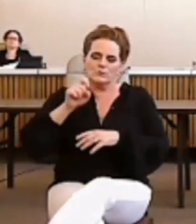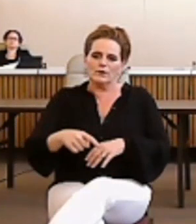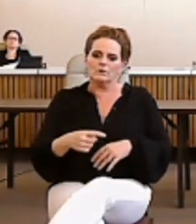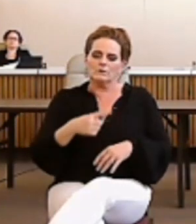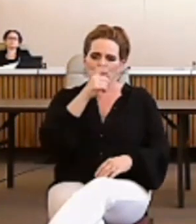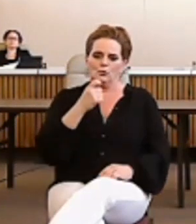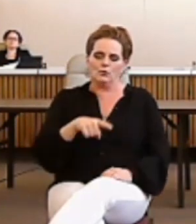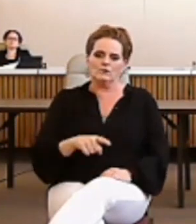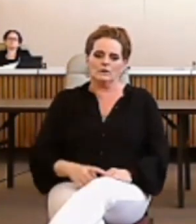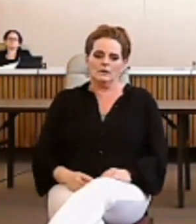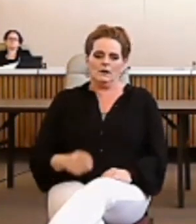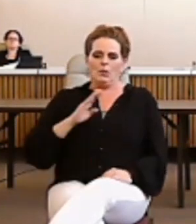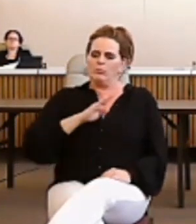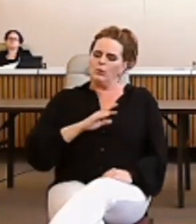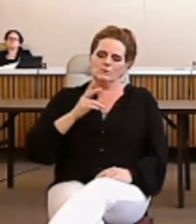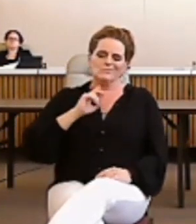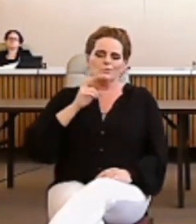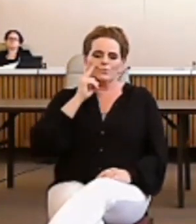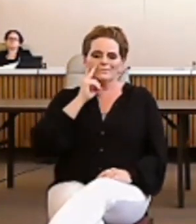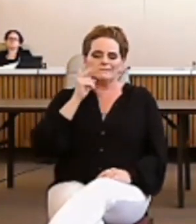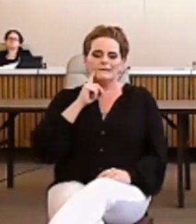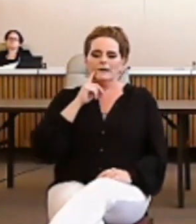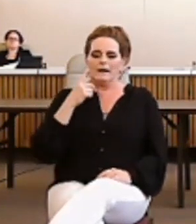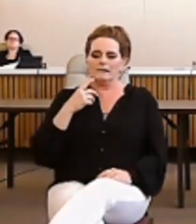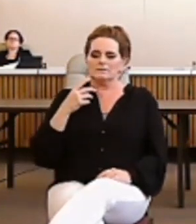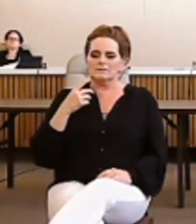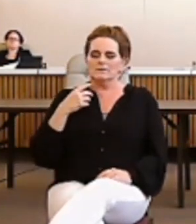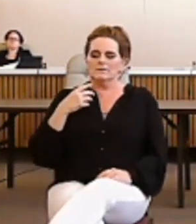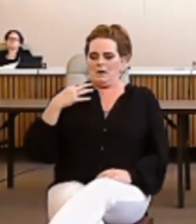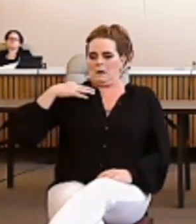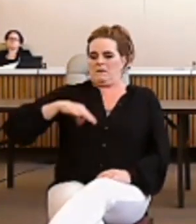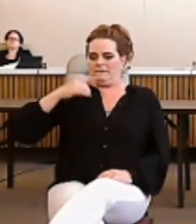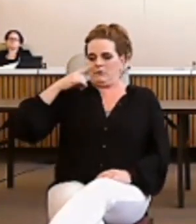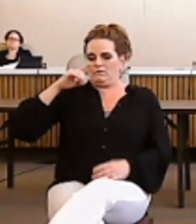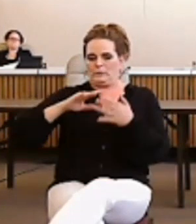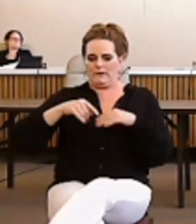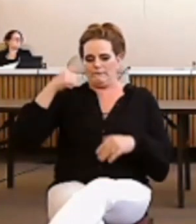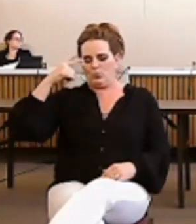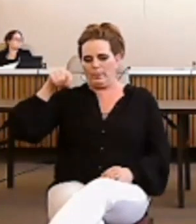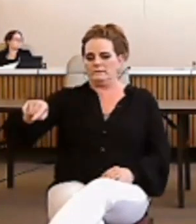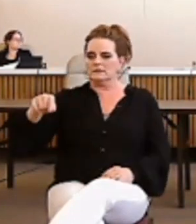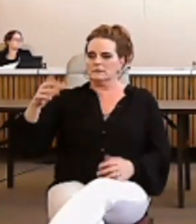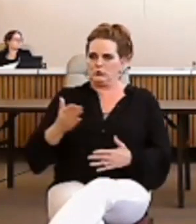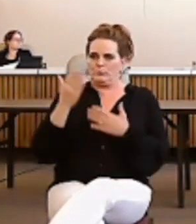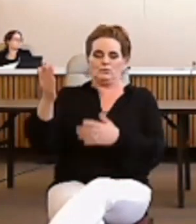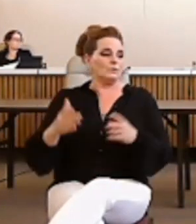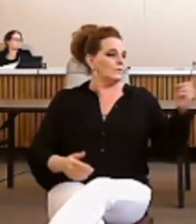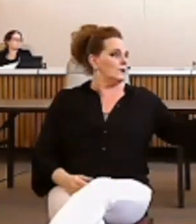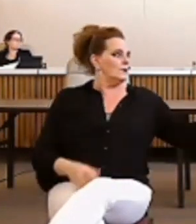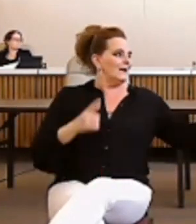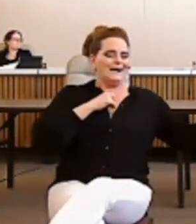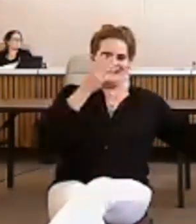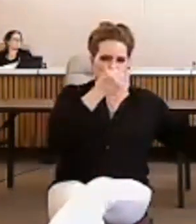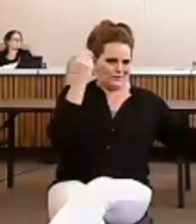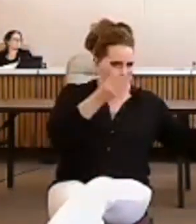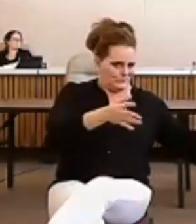the board see as a benefit to the town of this proposal? I just want to jump in on that before